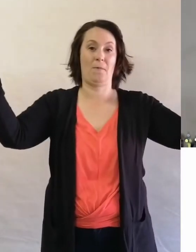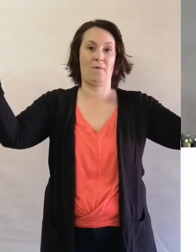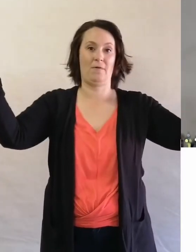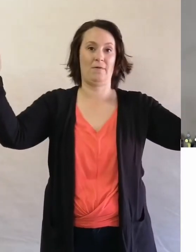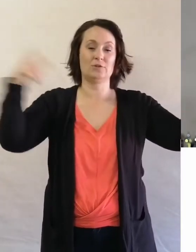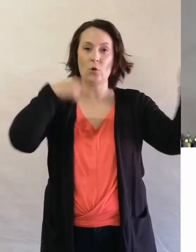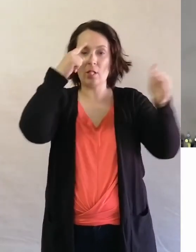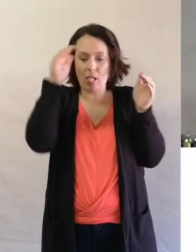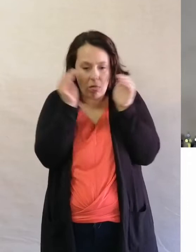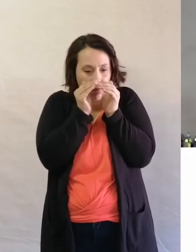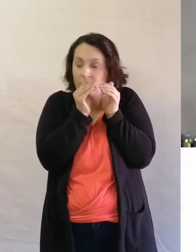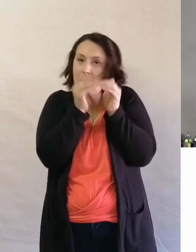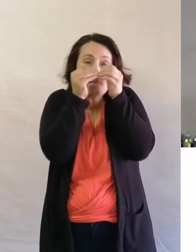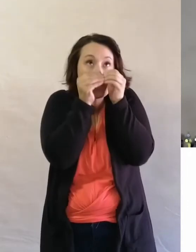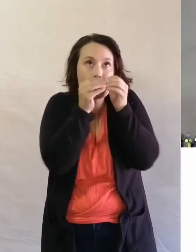it is.